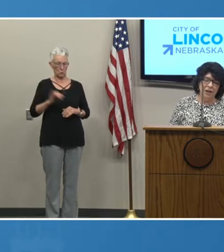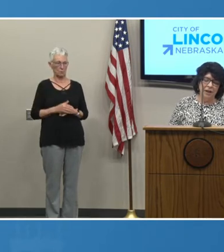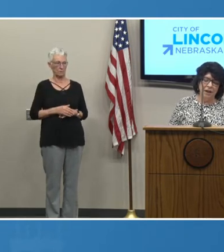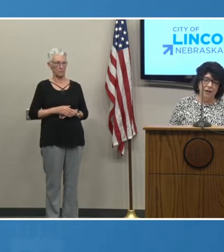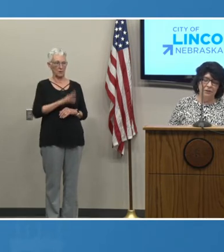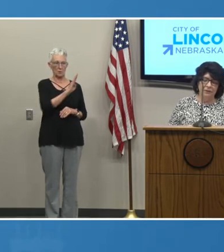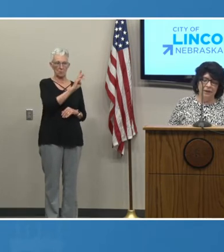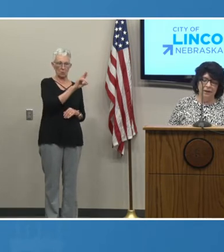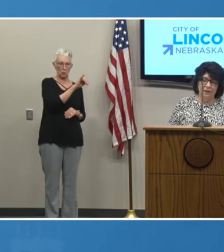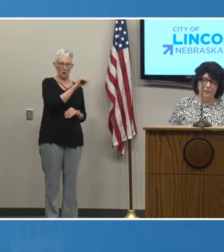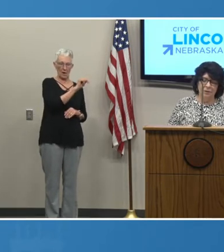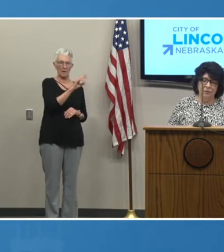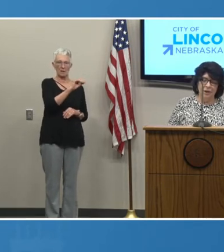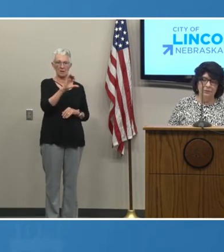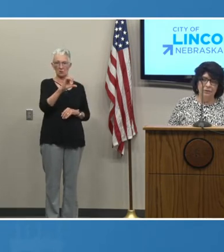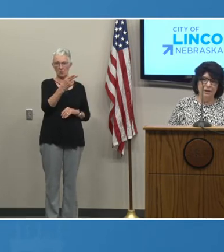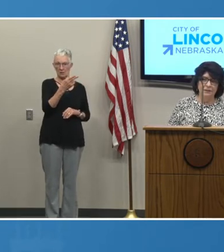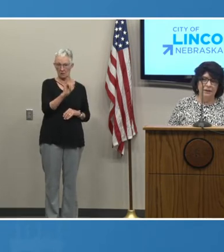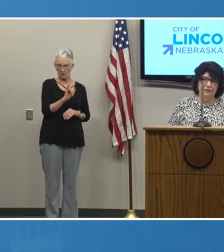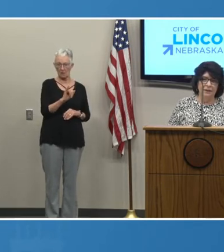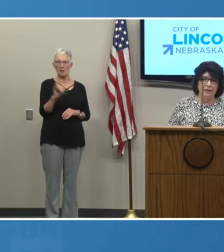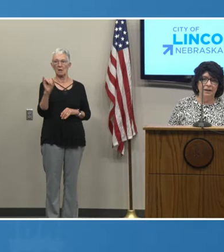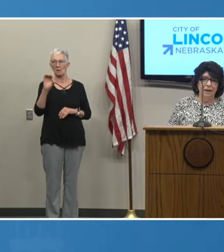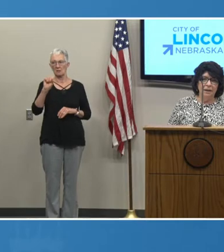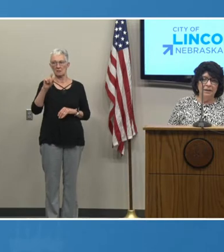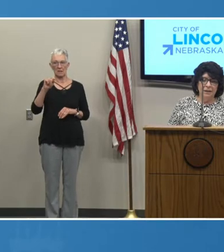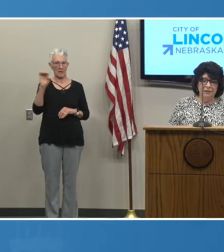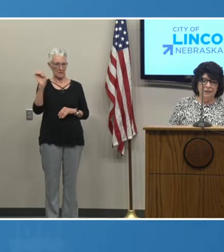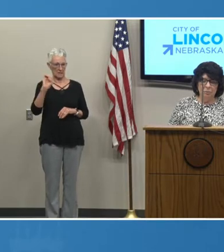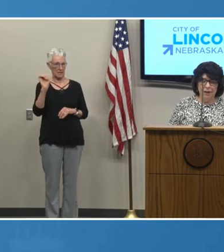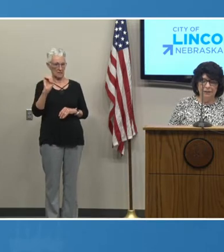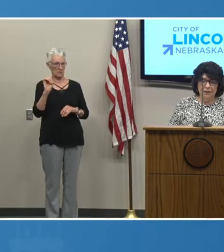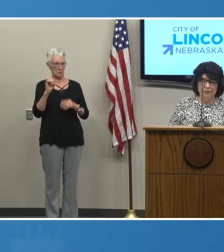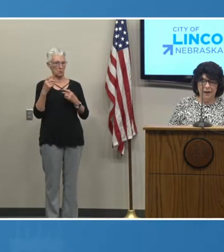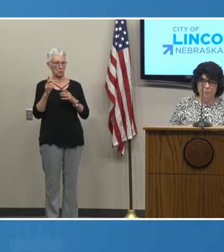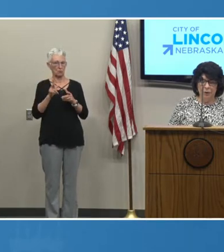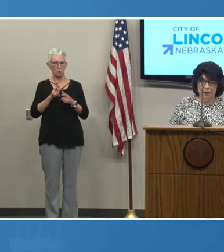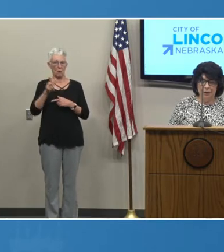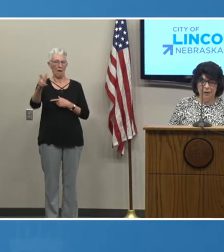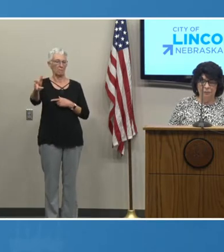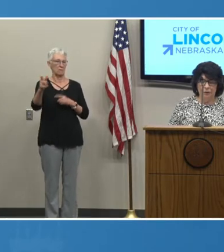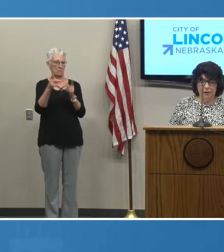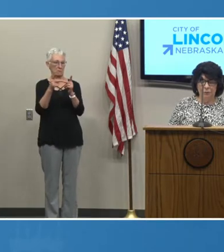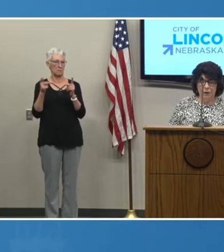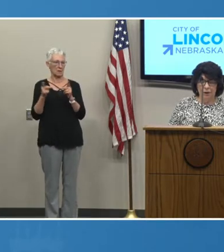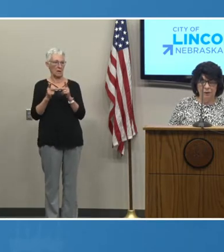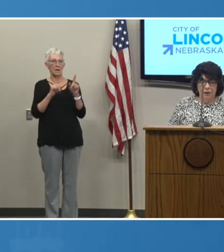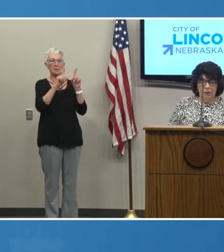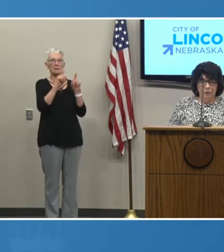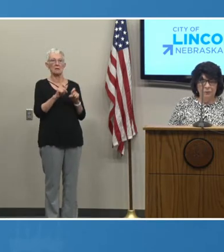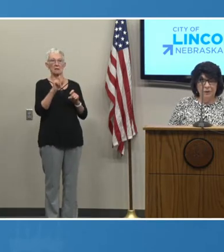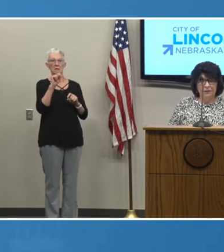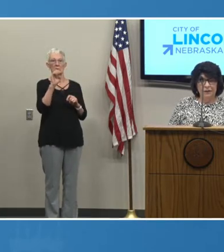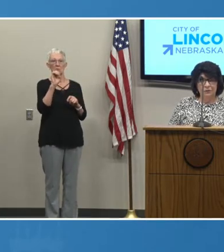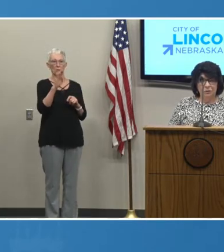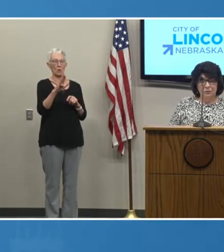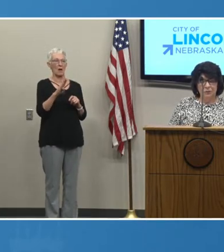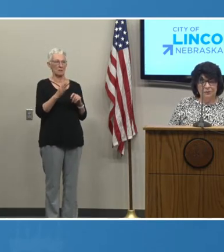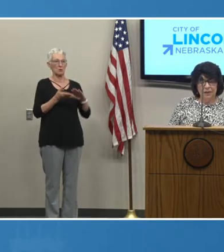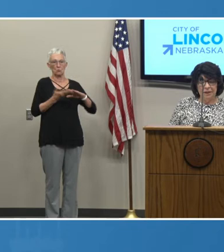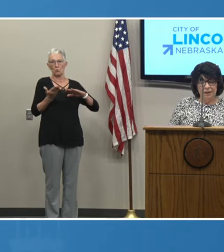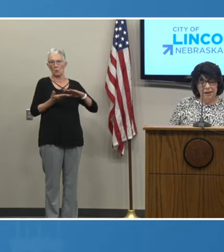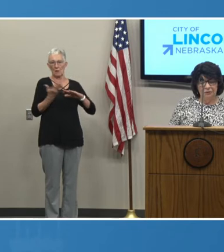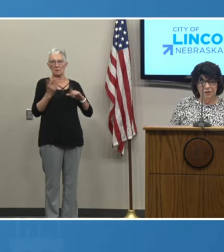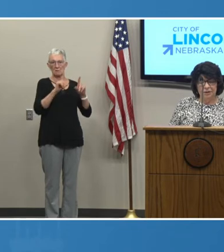and CHI Health St. Elizabeth drive-through testing site, Test Nebraska is operating that as well. We have received